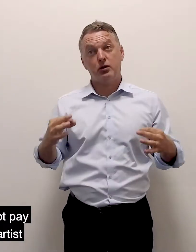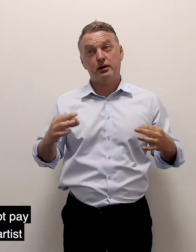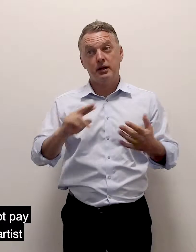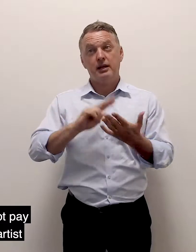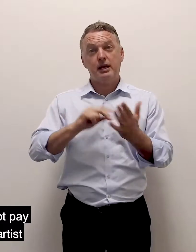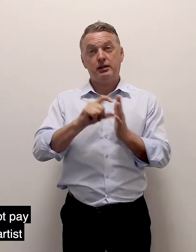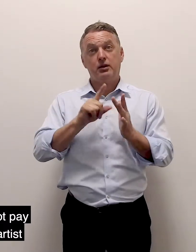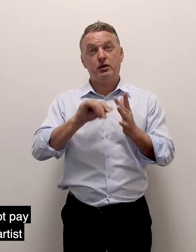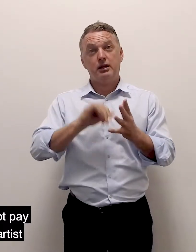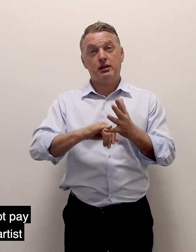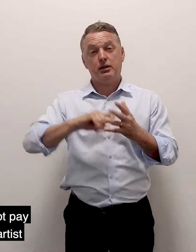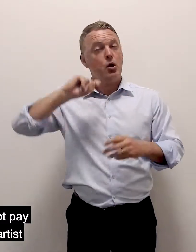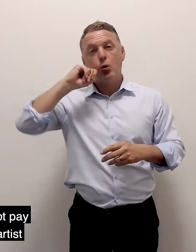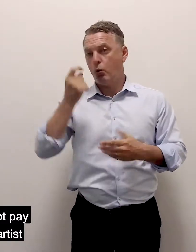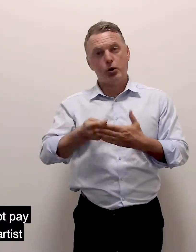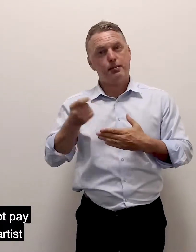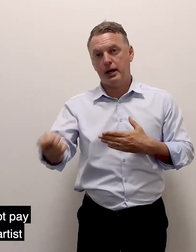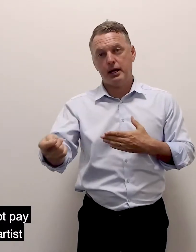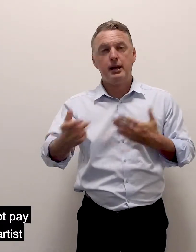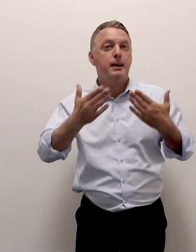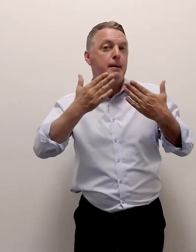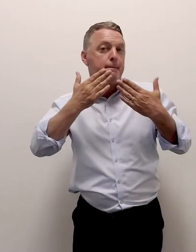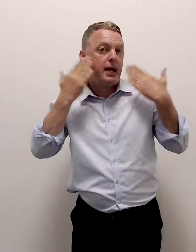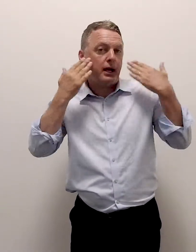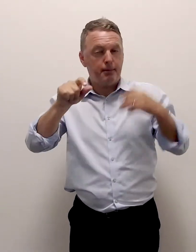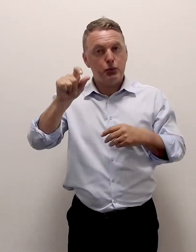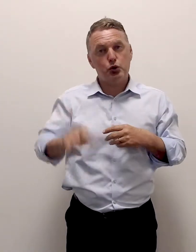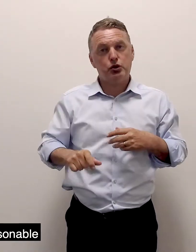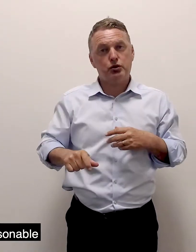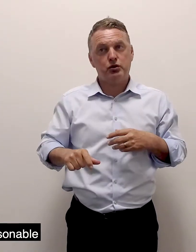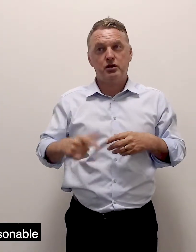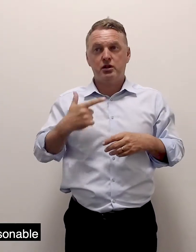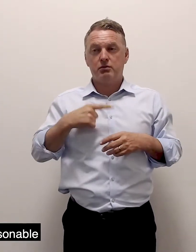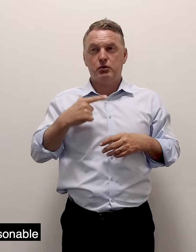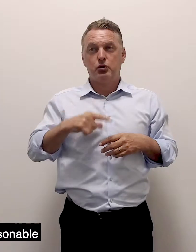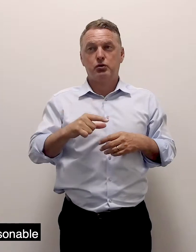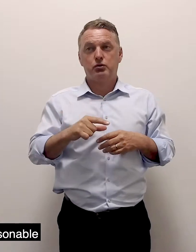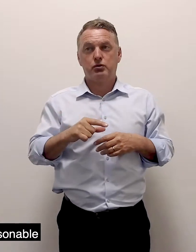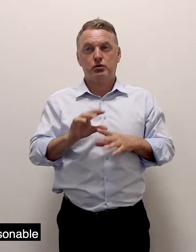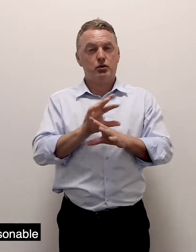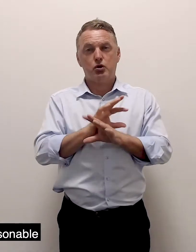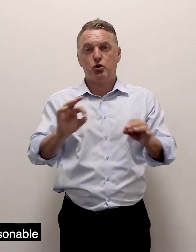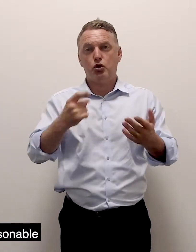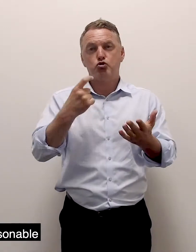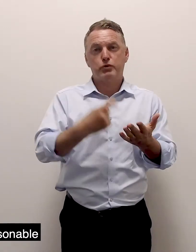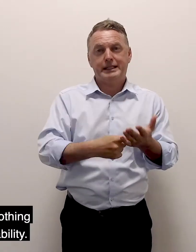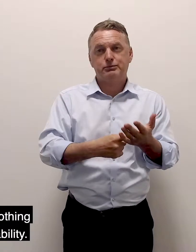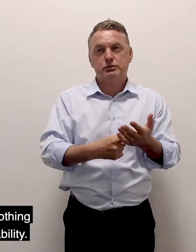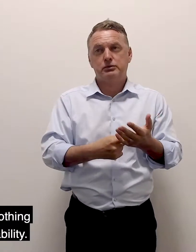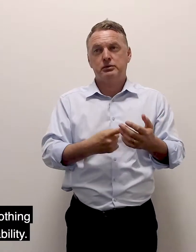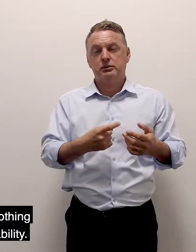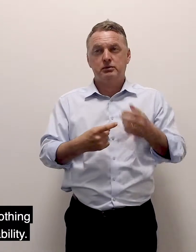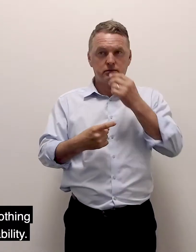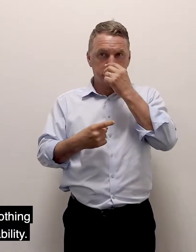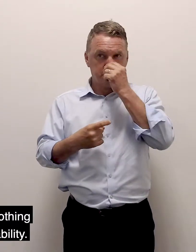the NDIS would not pay for the makeup artist because it's not reasonable and